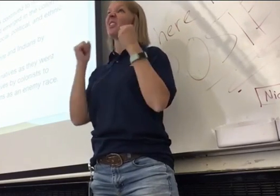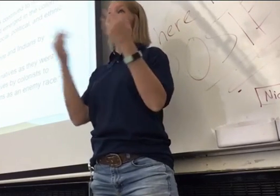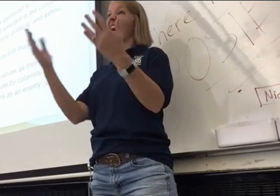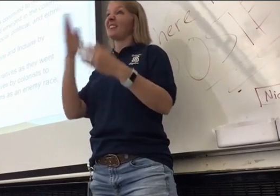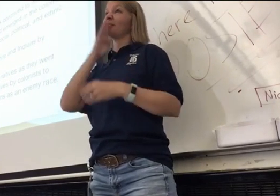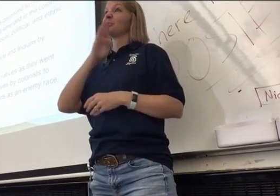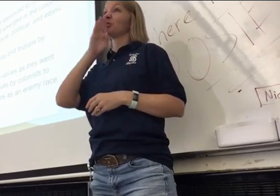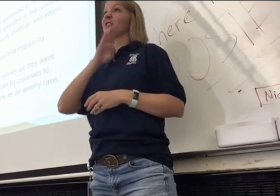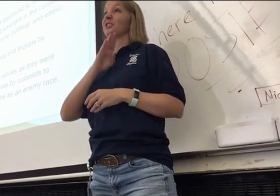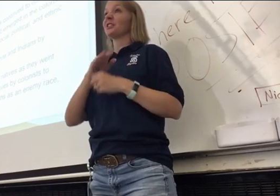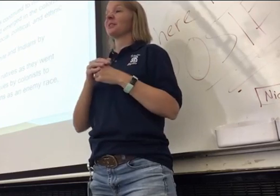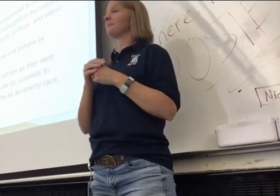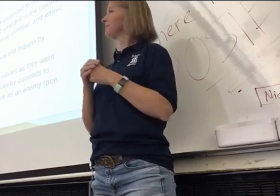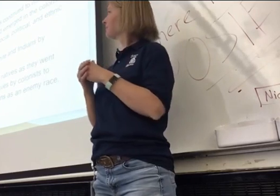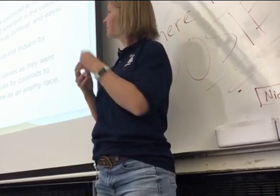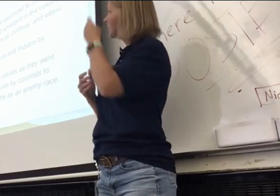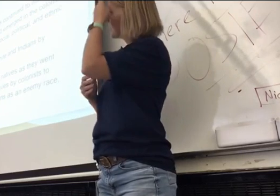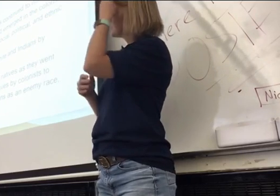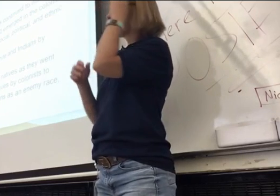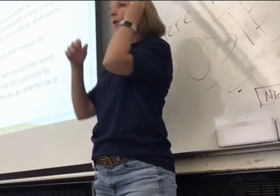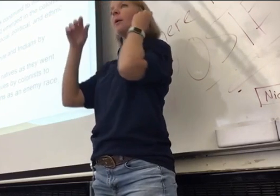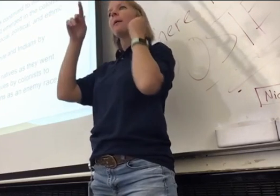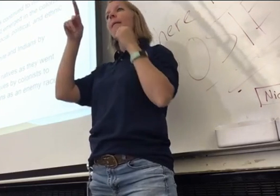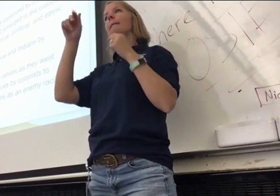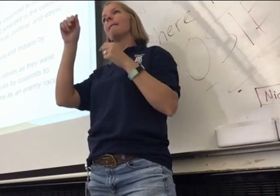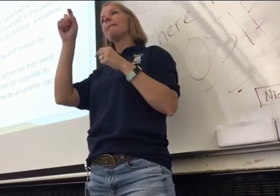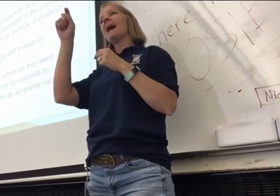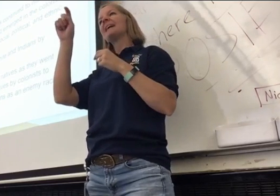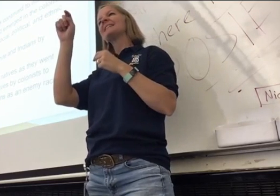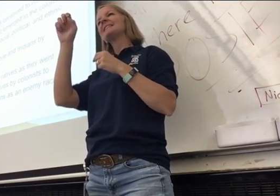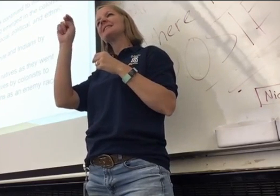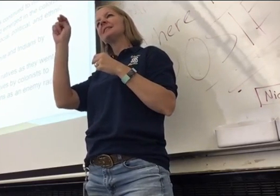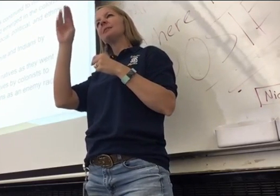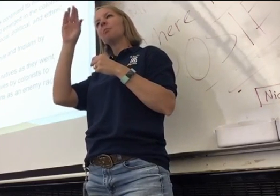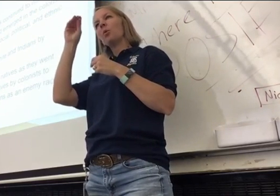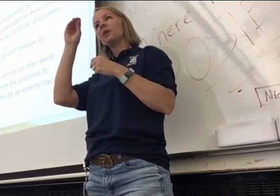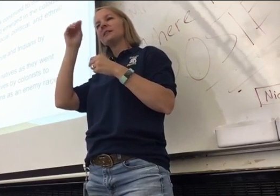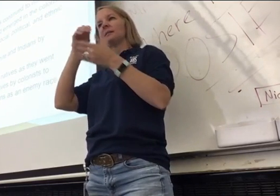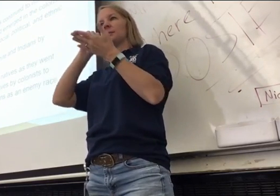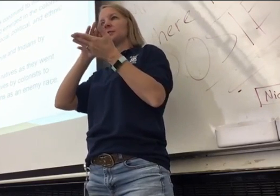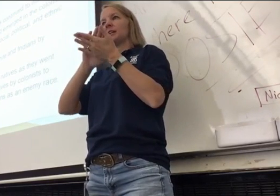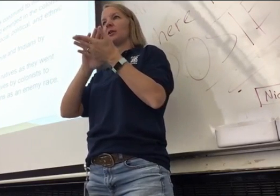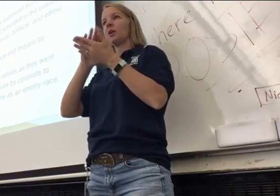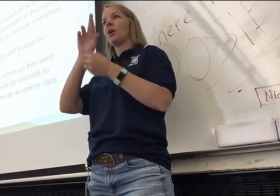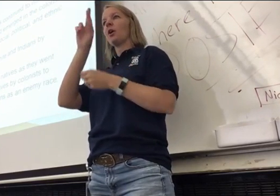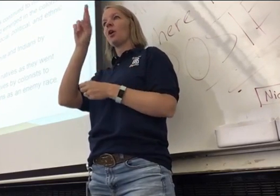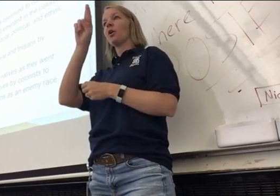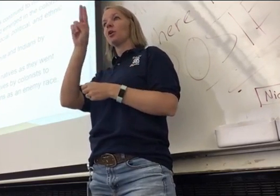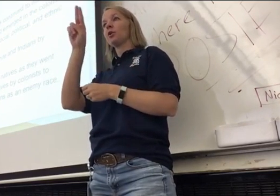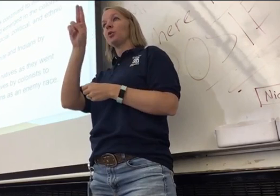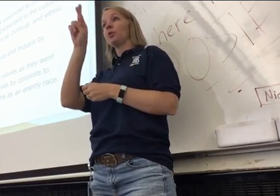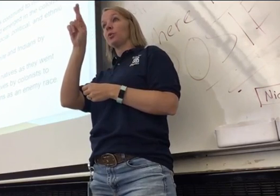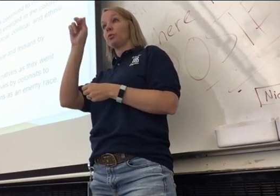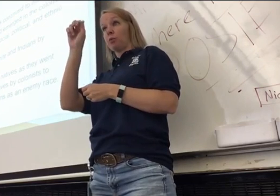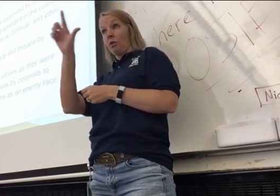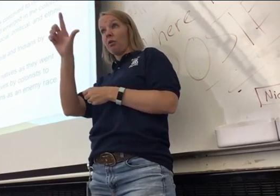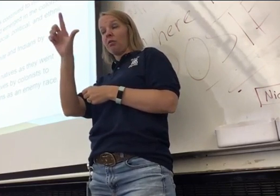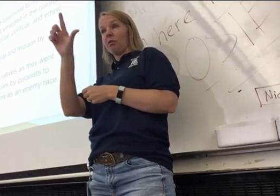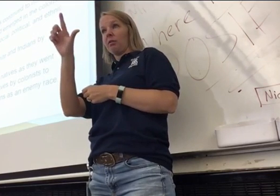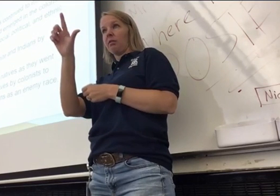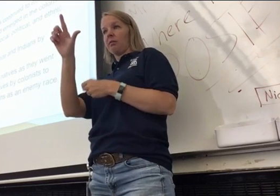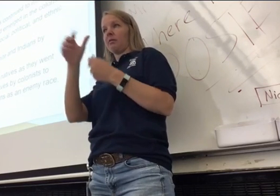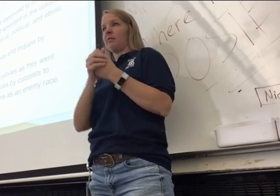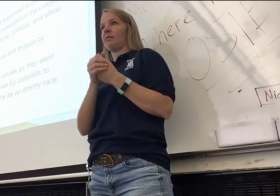frustration. Next to the Paxton Boys, I want you to write the word rural, as in R-U-R-A-L.